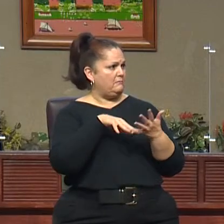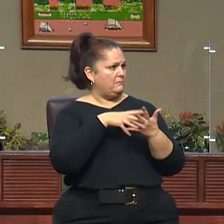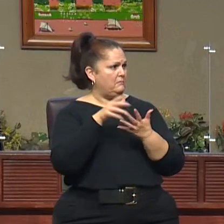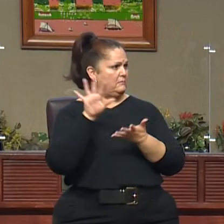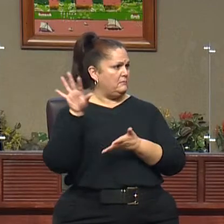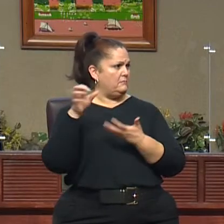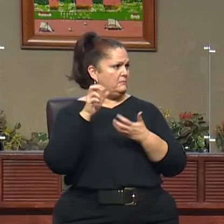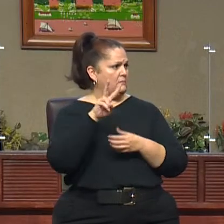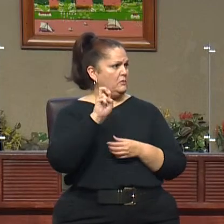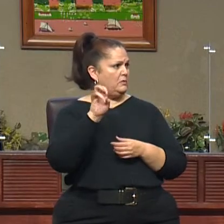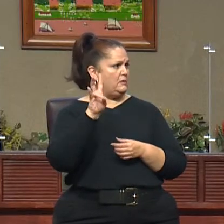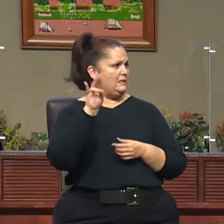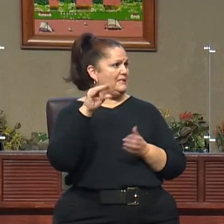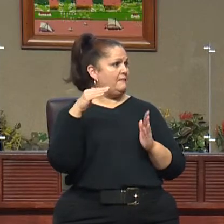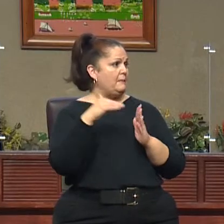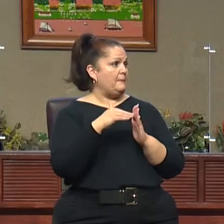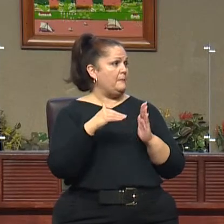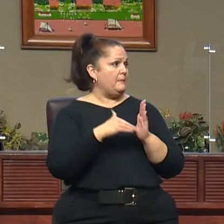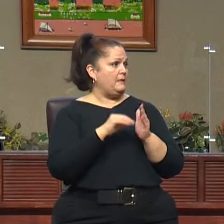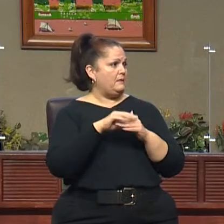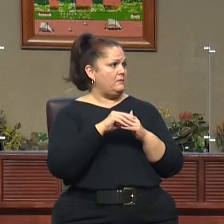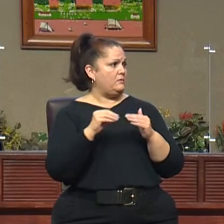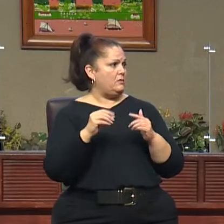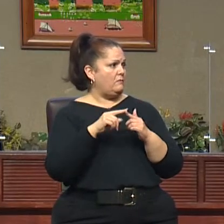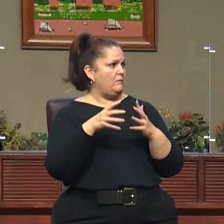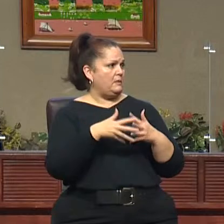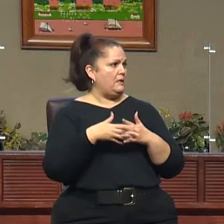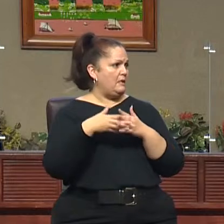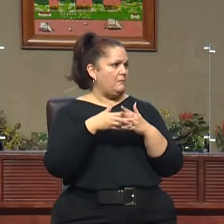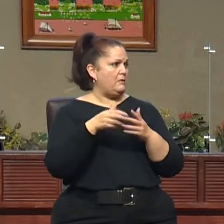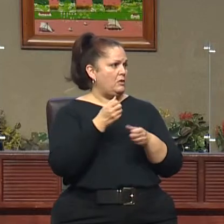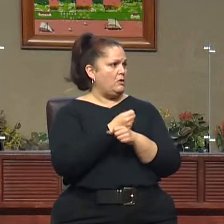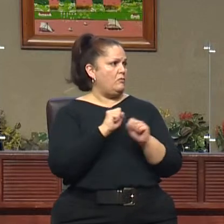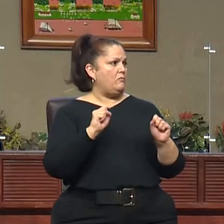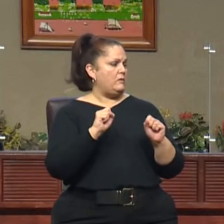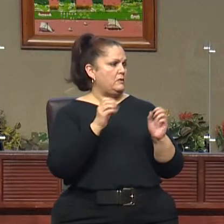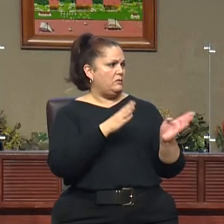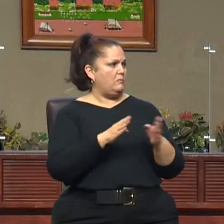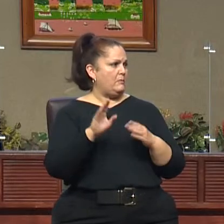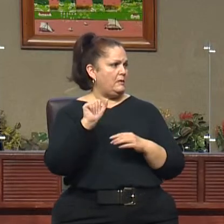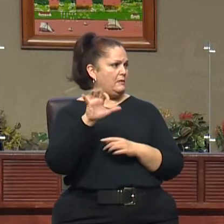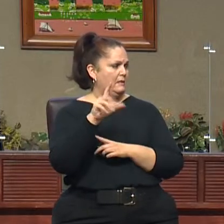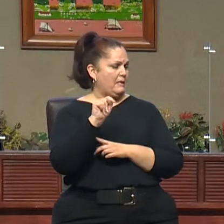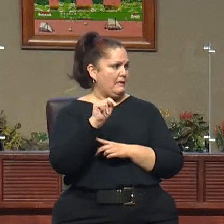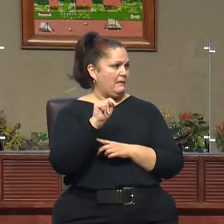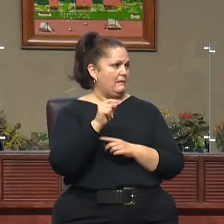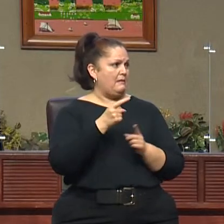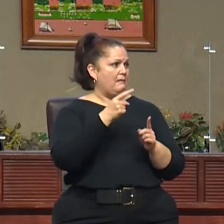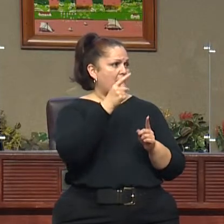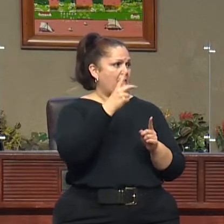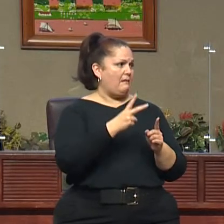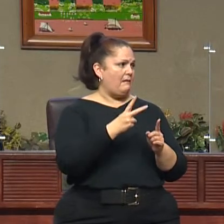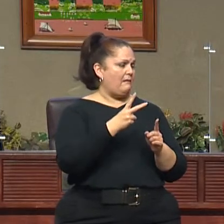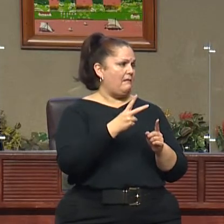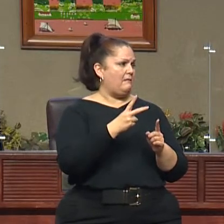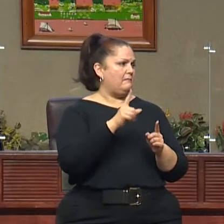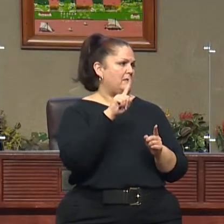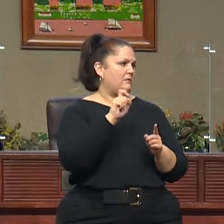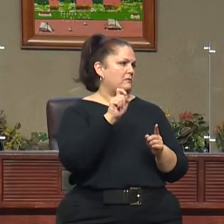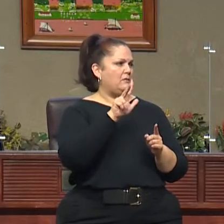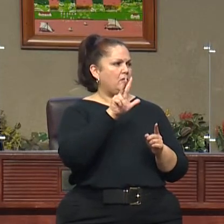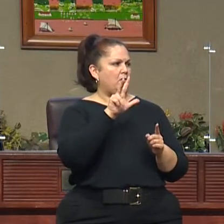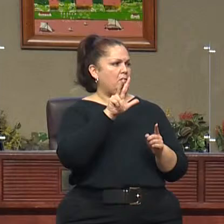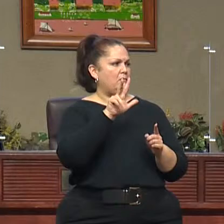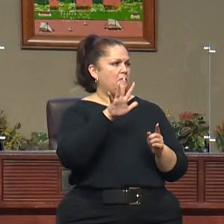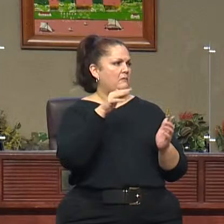of $270 million from the American Rescue Plan Act. The first half of that money, about $135